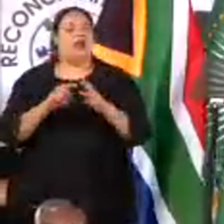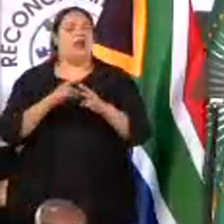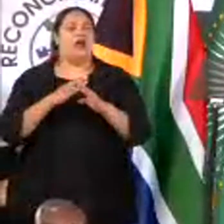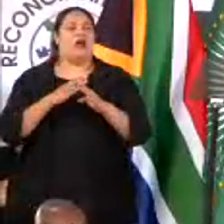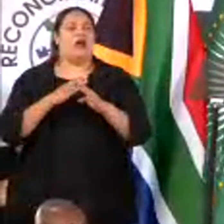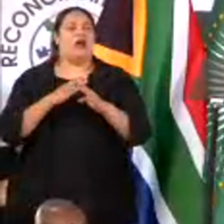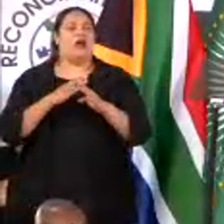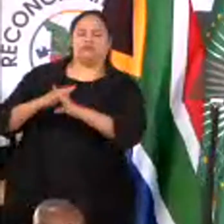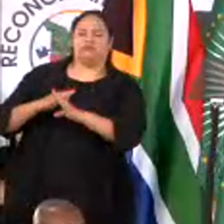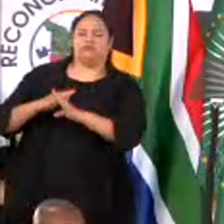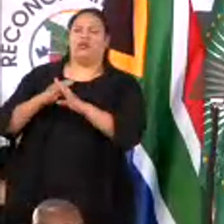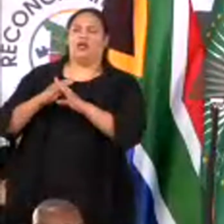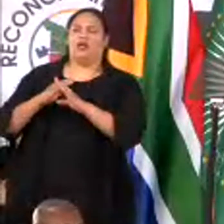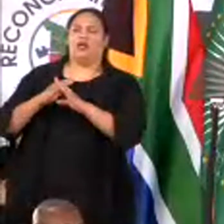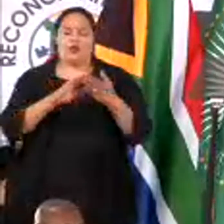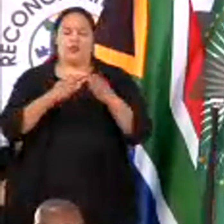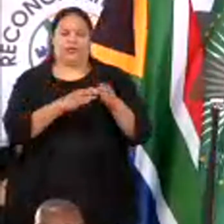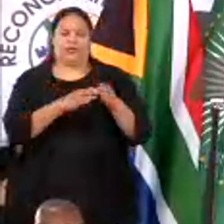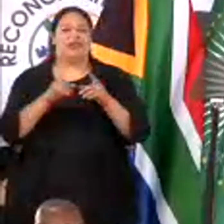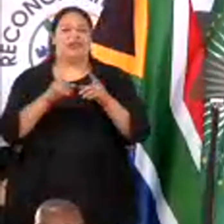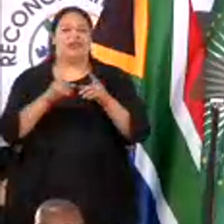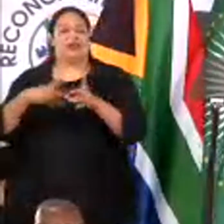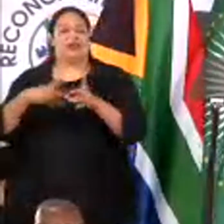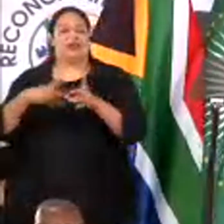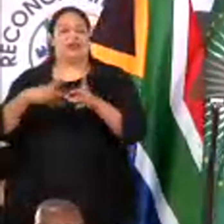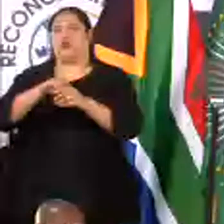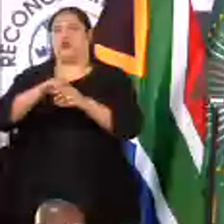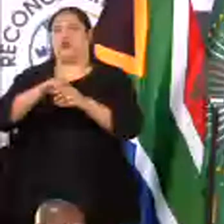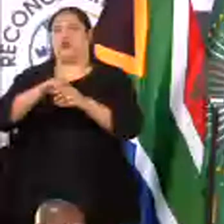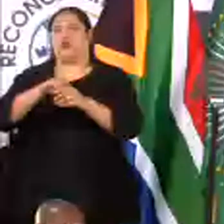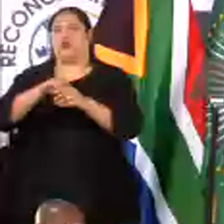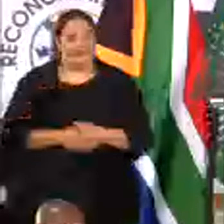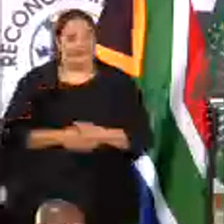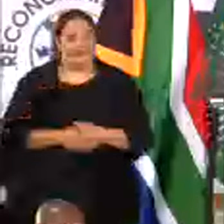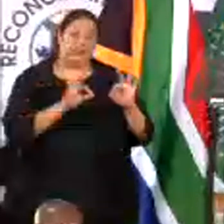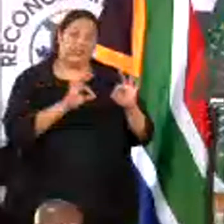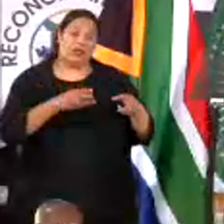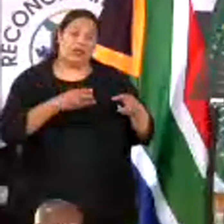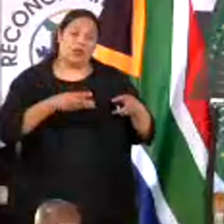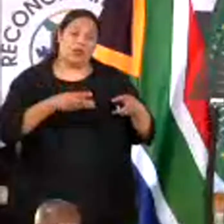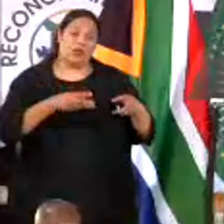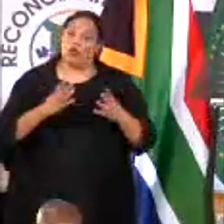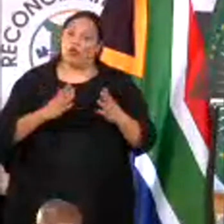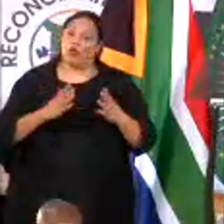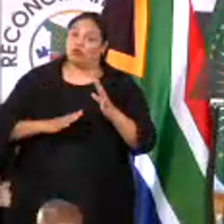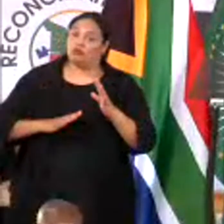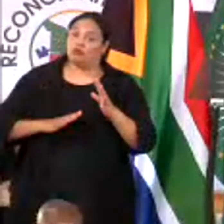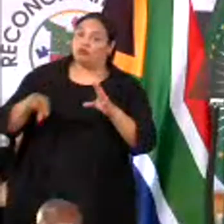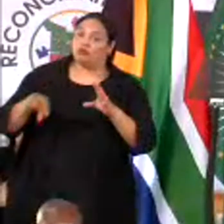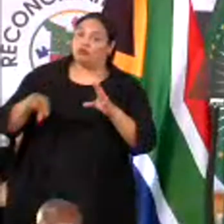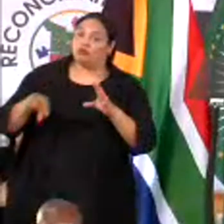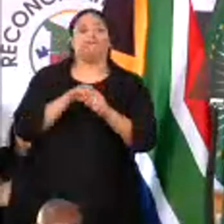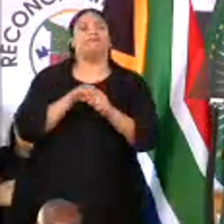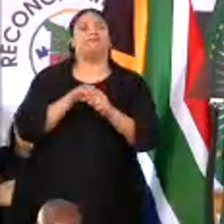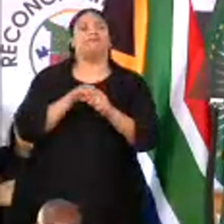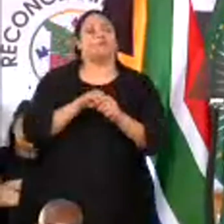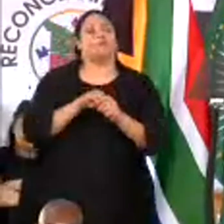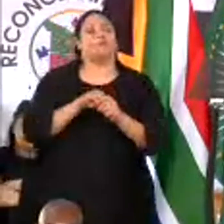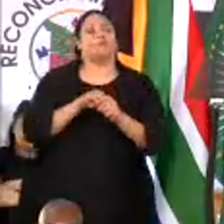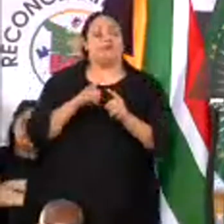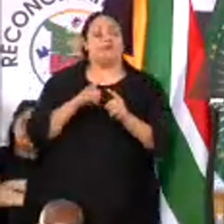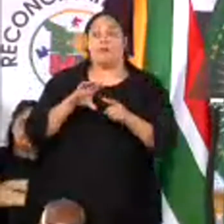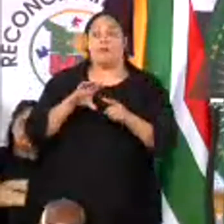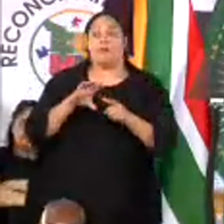anti-tribalism, and inclusivity. This spirit of inclusivity is to be